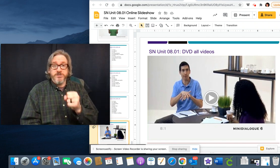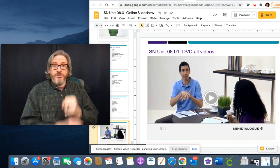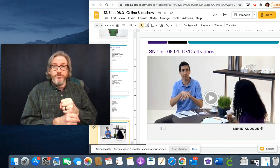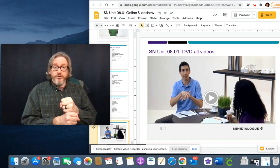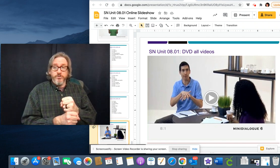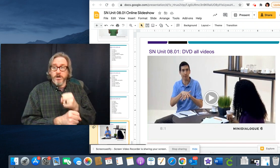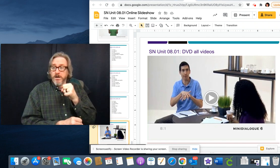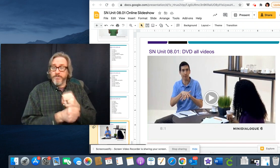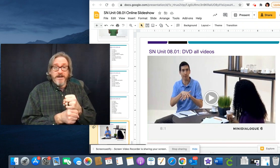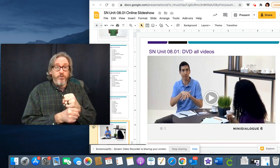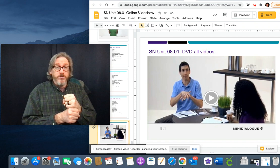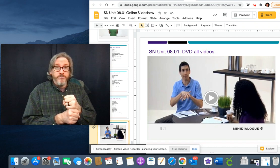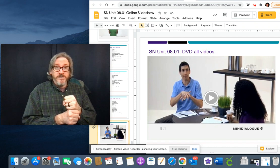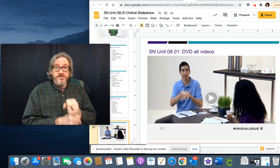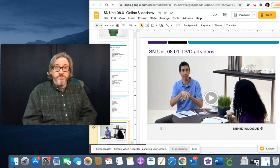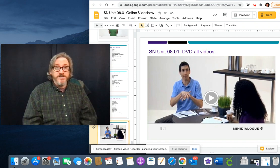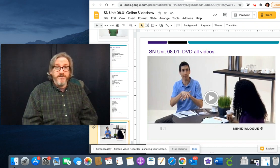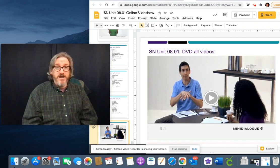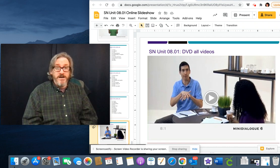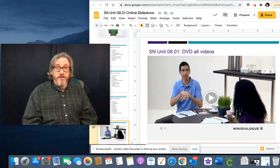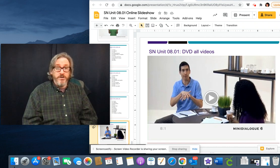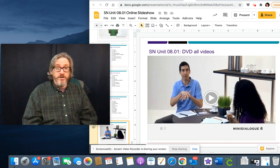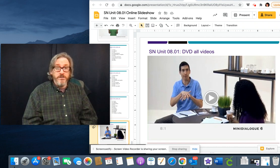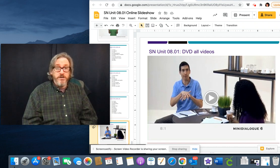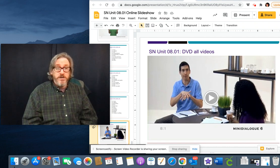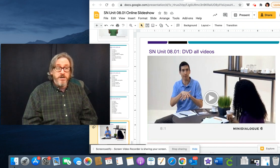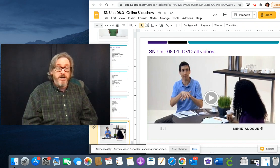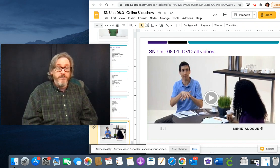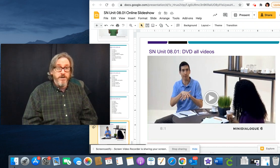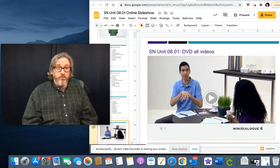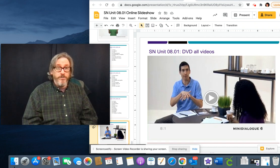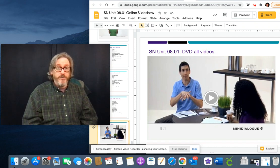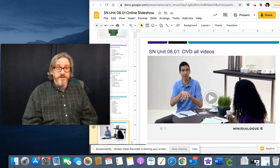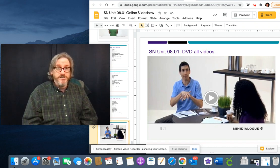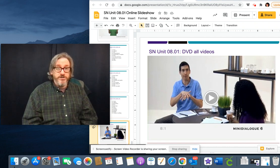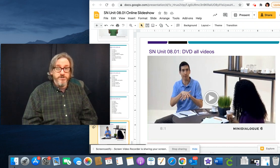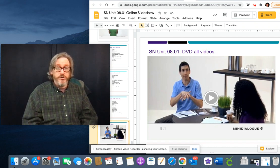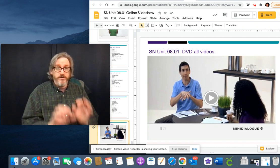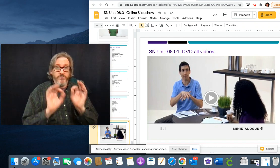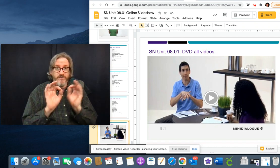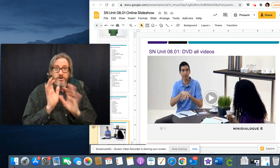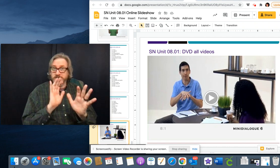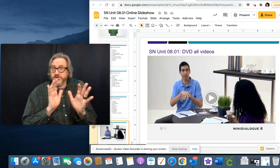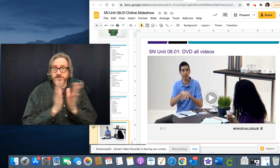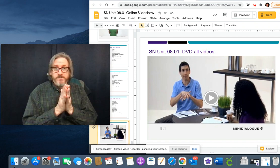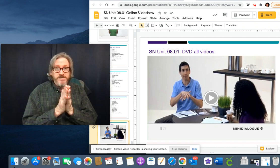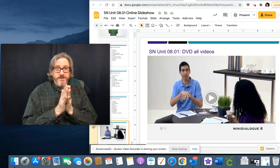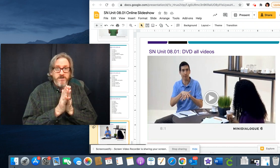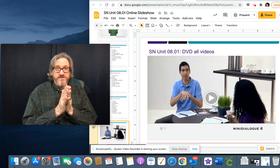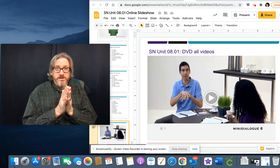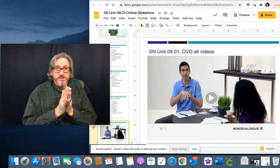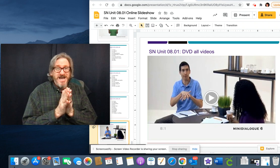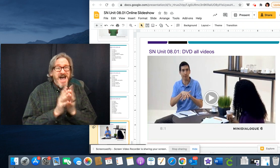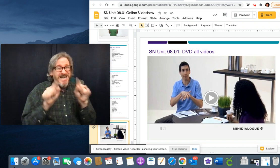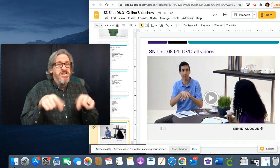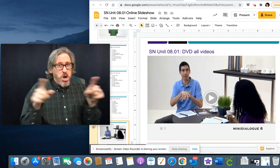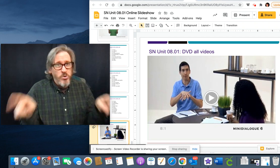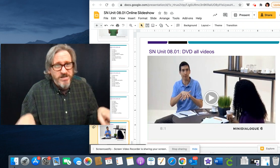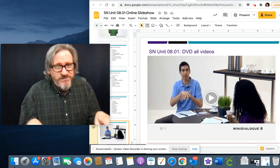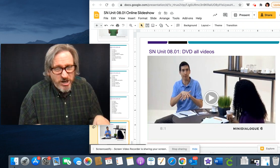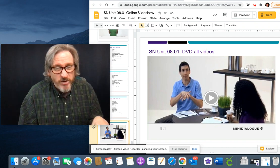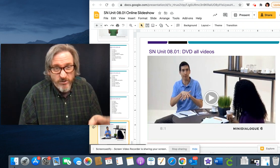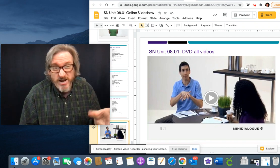signs or weird words that we use. Both. Okay, so funeral, all through the vocab.